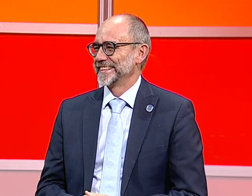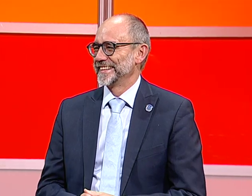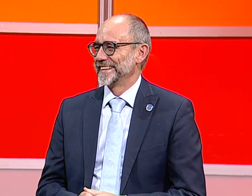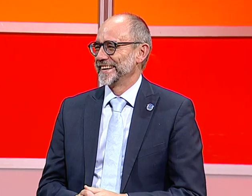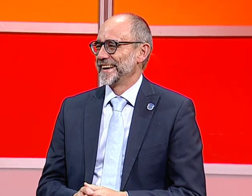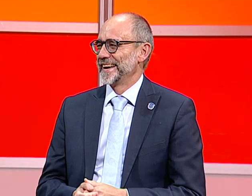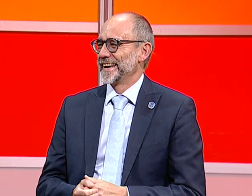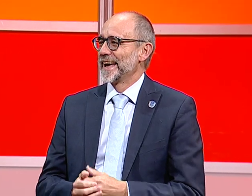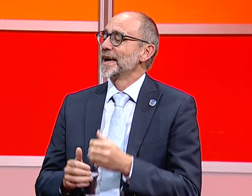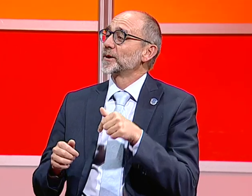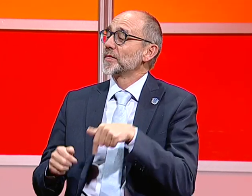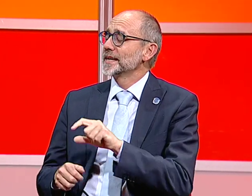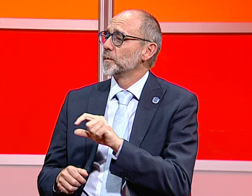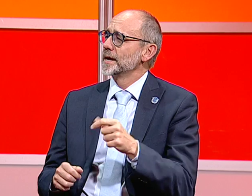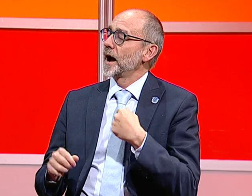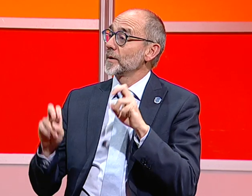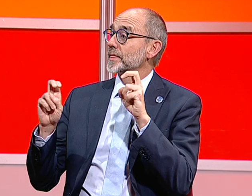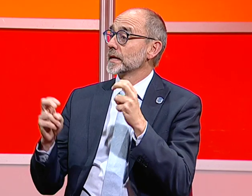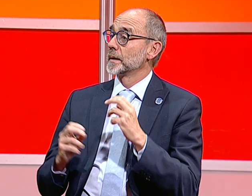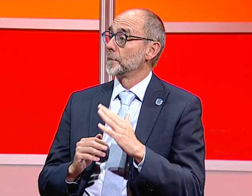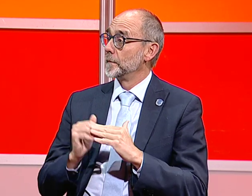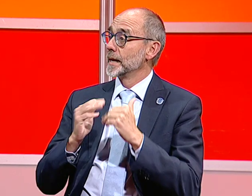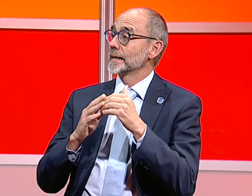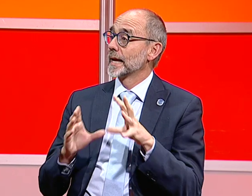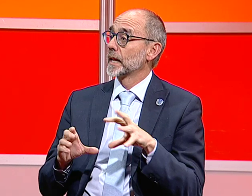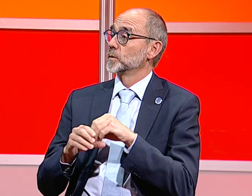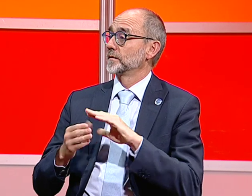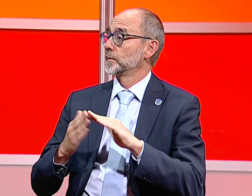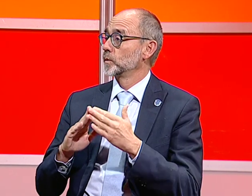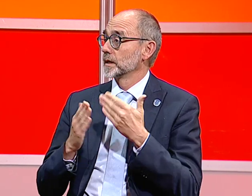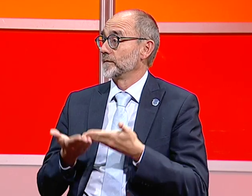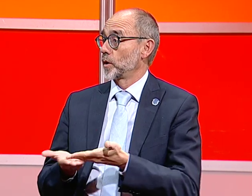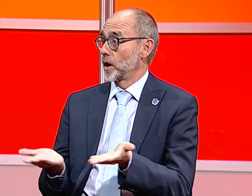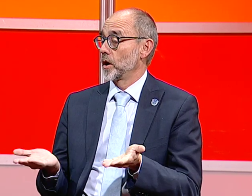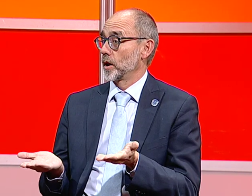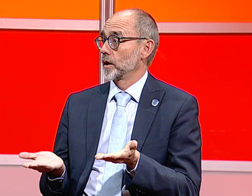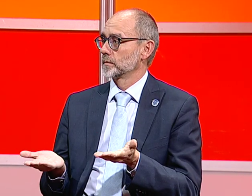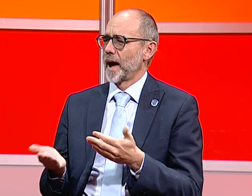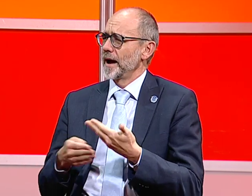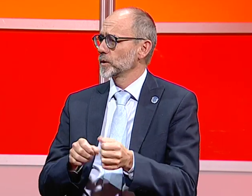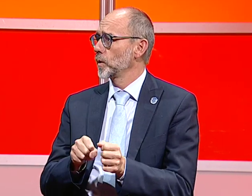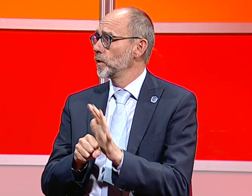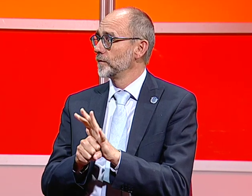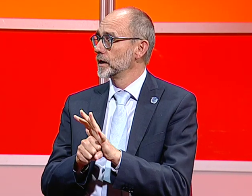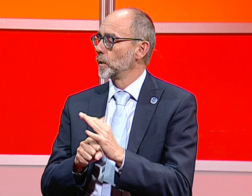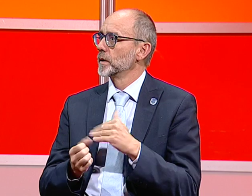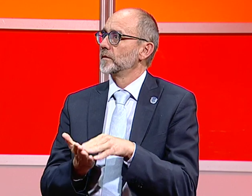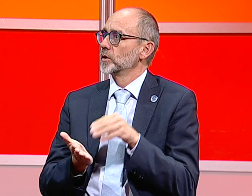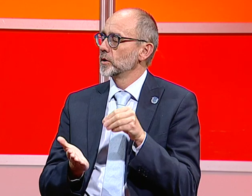expert in Namibian sign language, so I make use of international sign. So our theme is building inclusive communities